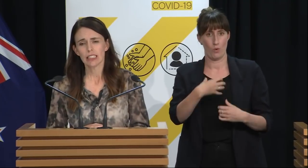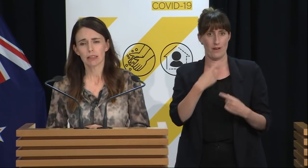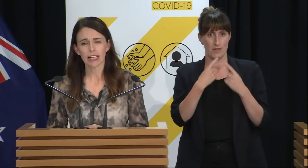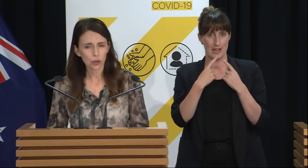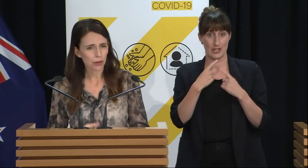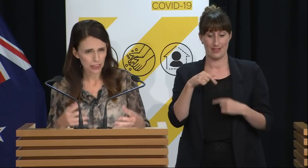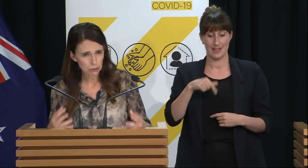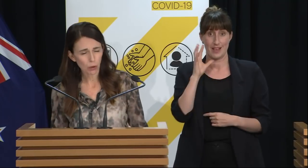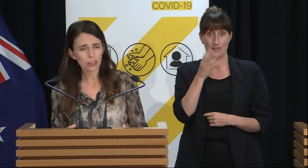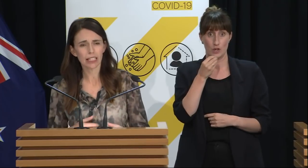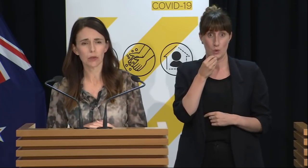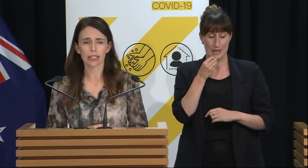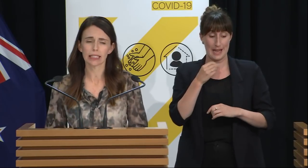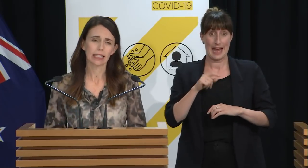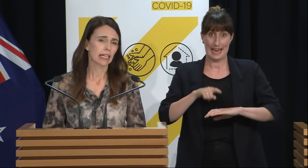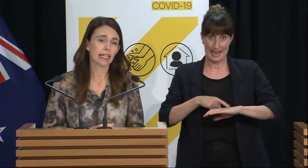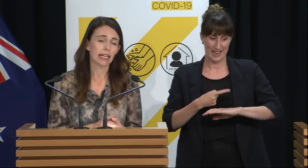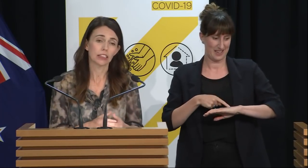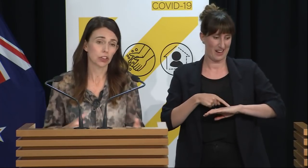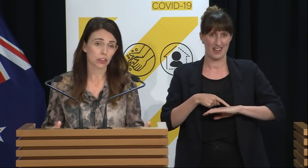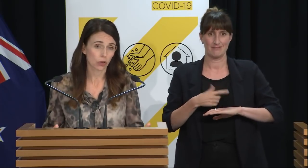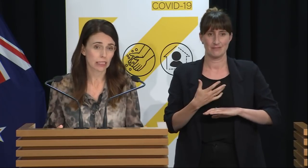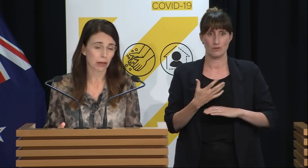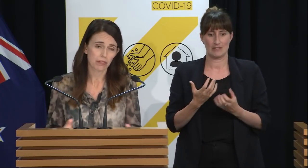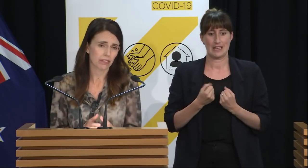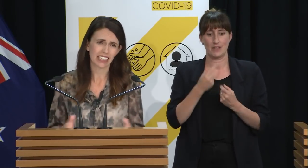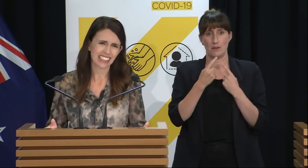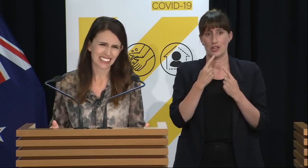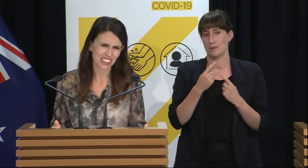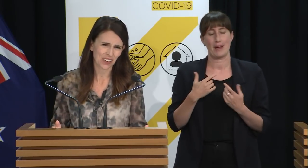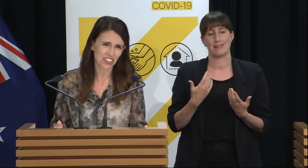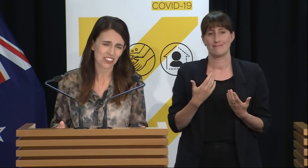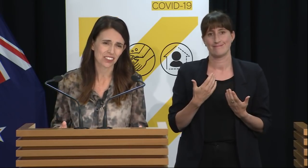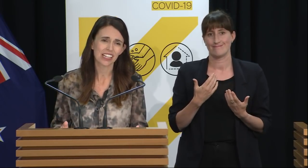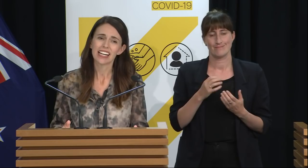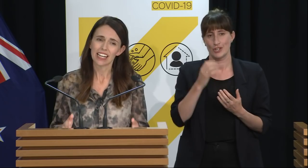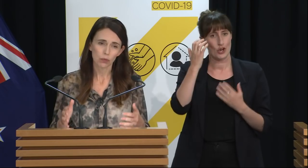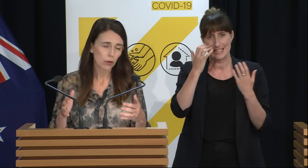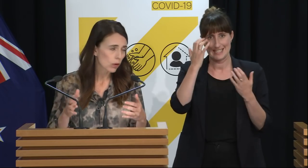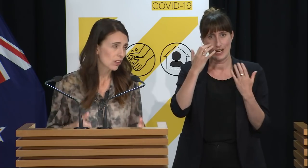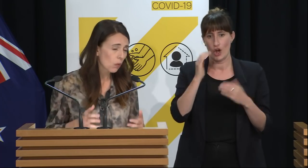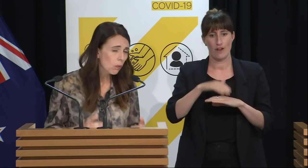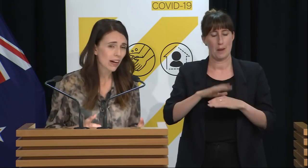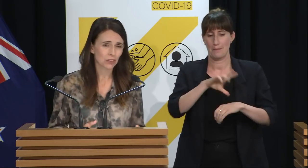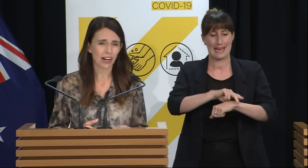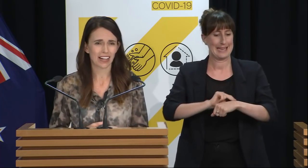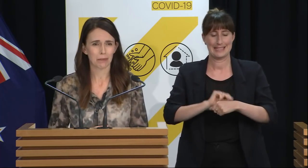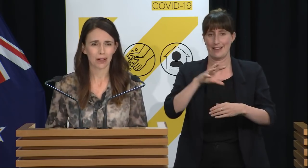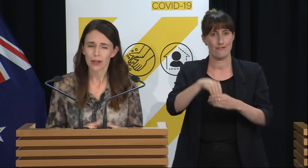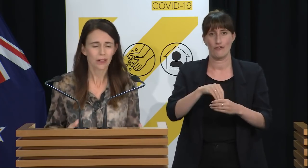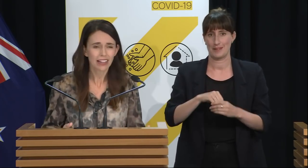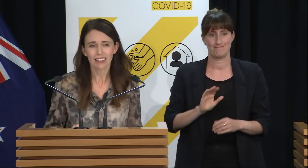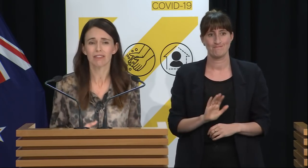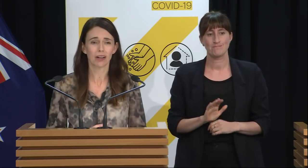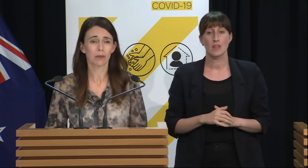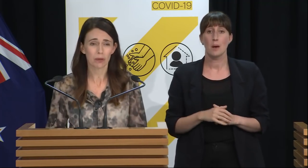afternoon, to make sure we respond to that quickly. It is just not something we've given any consideration to. And we will always weigh up, are